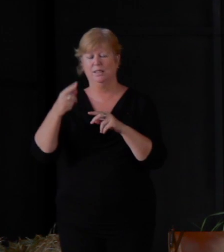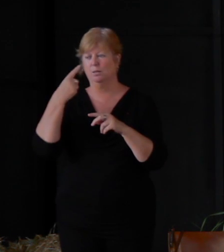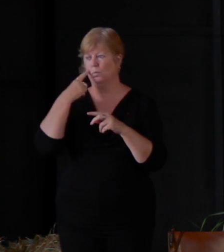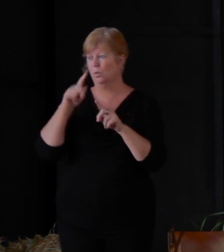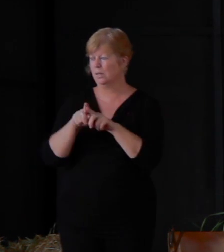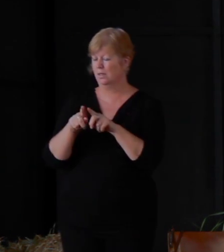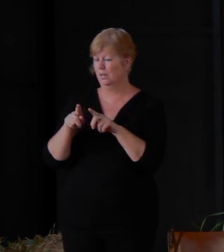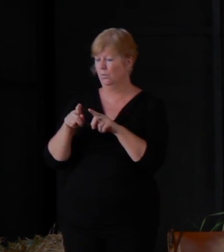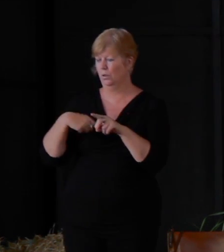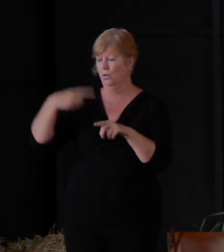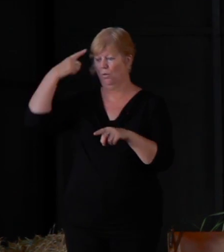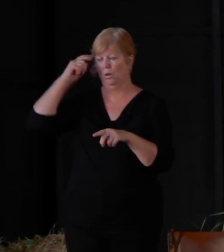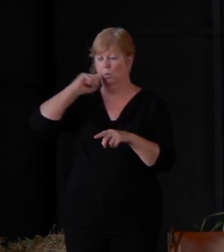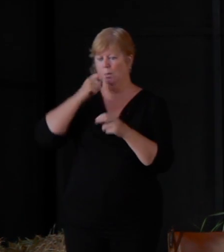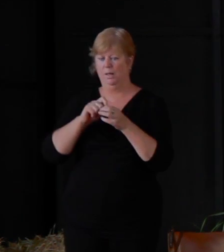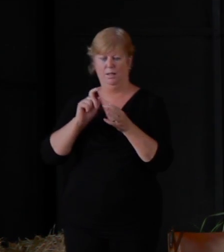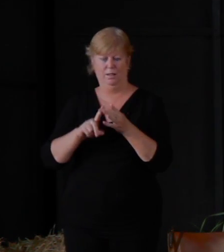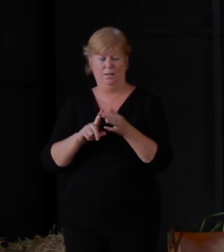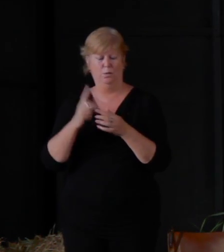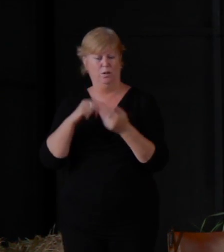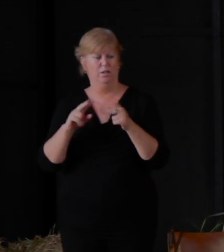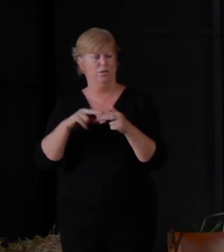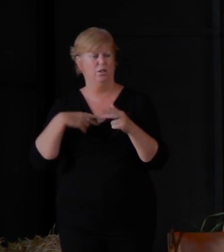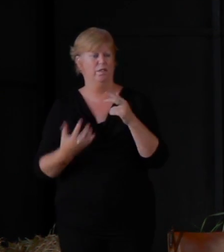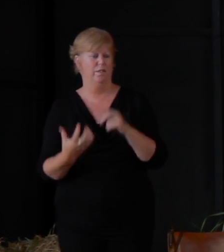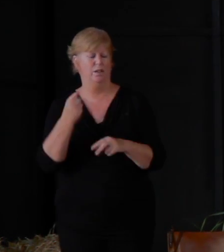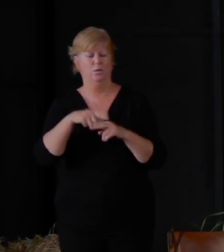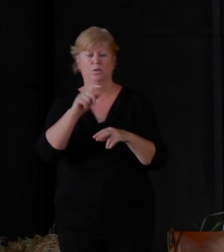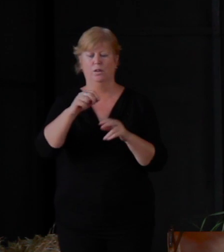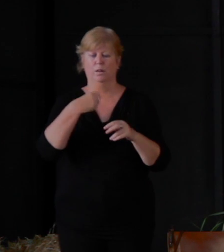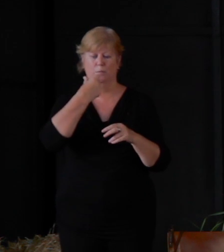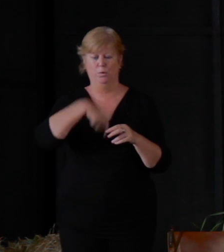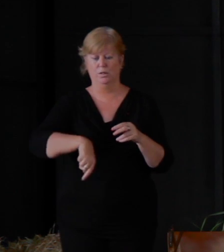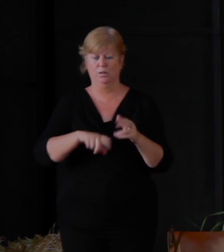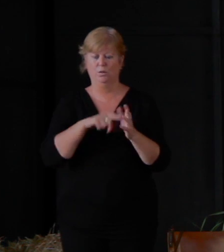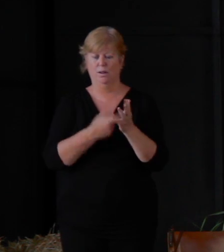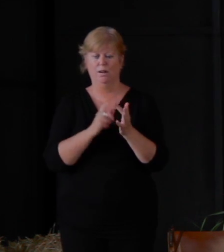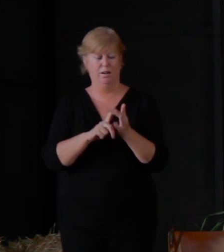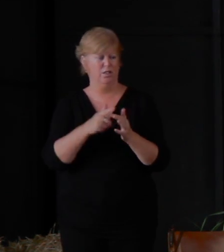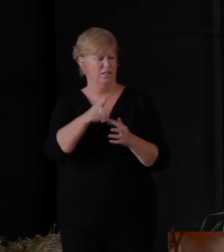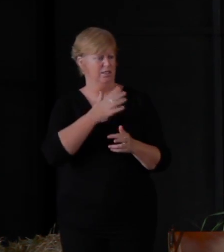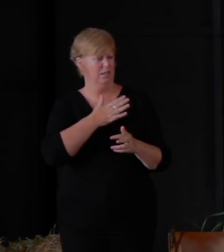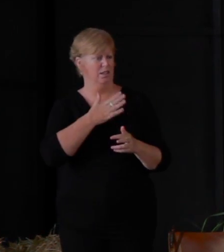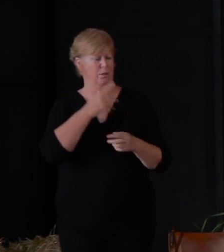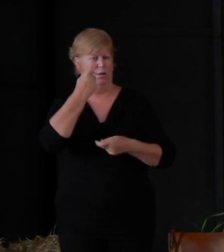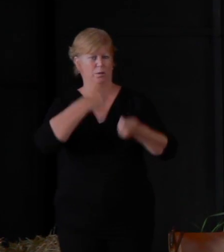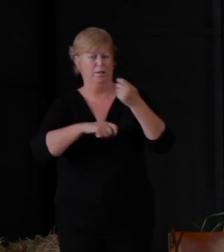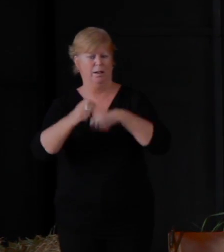out the way that you'd thought? What if you discovered you were not the person you are today and you didn't like what you